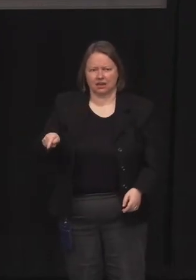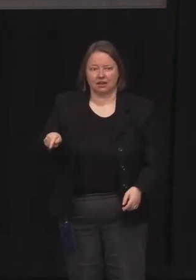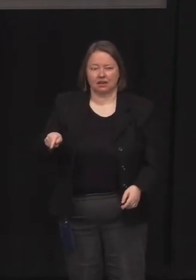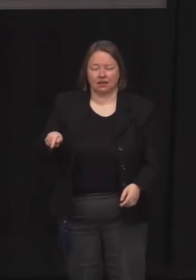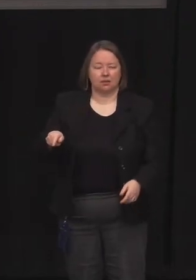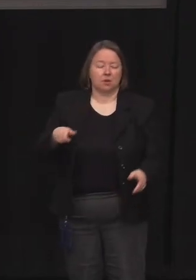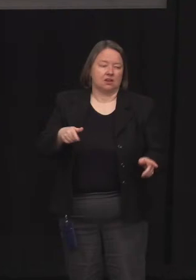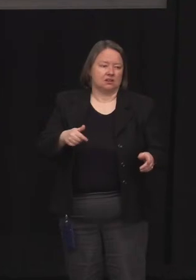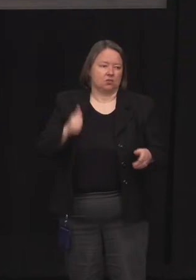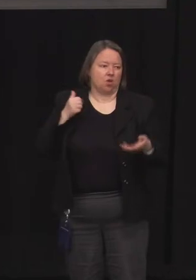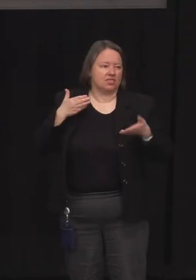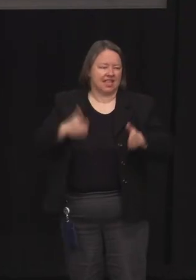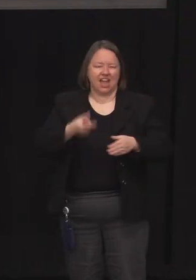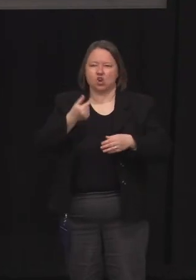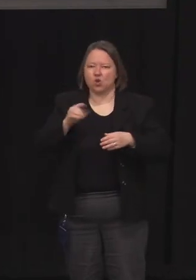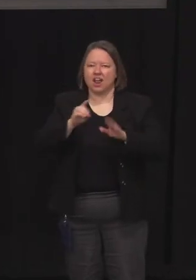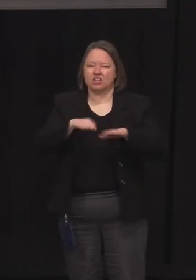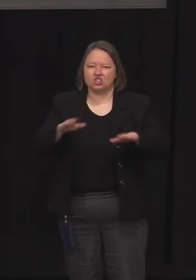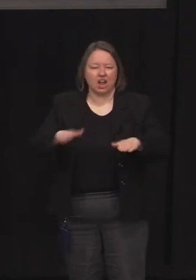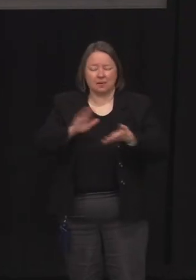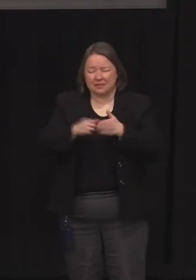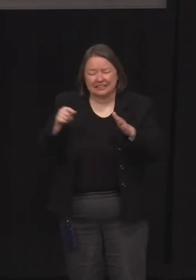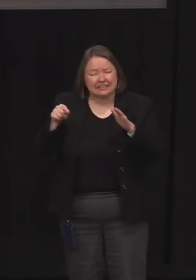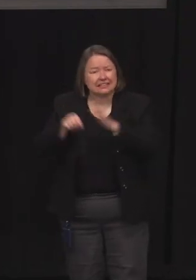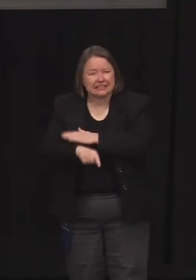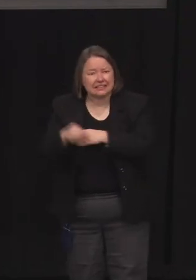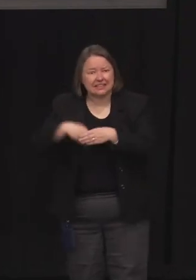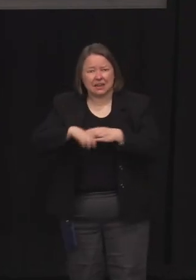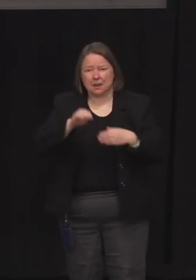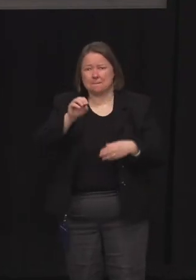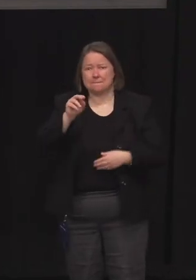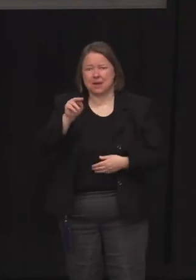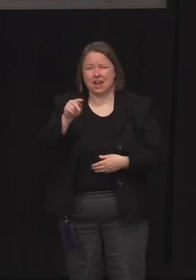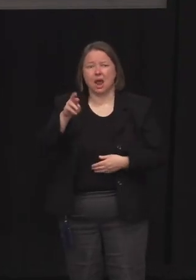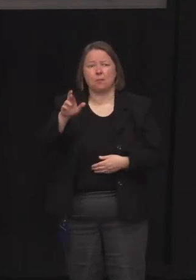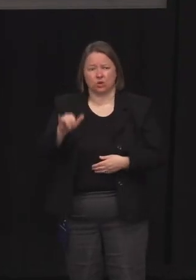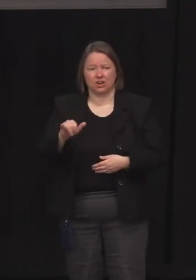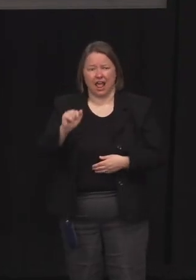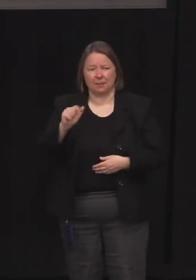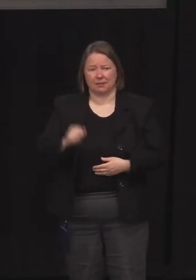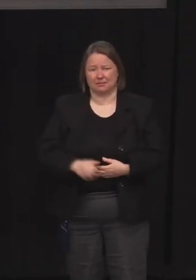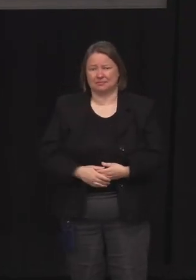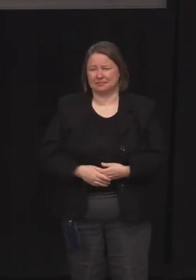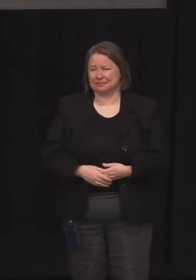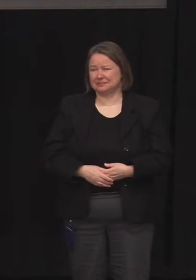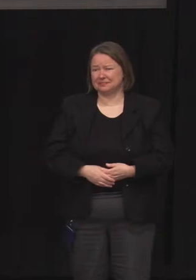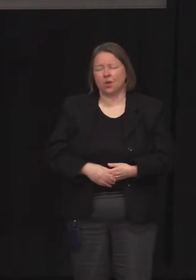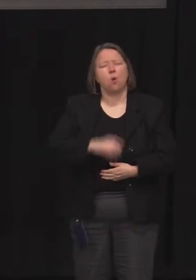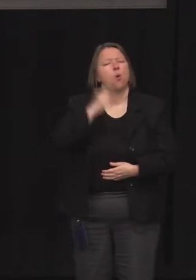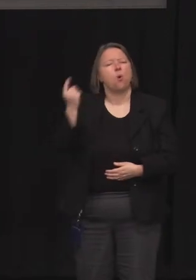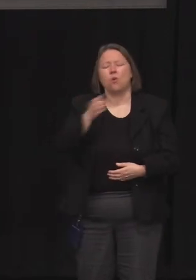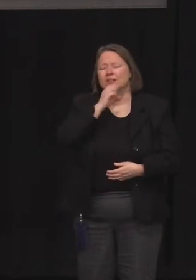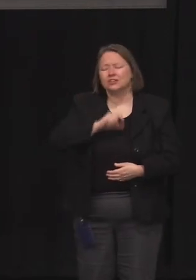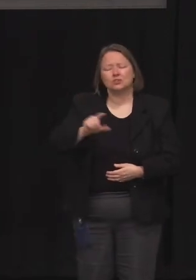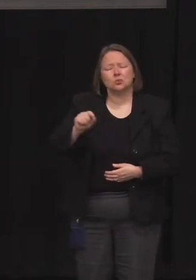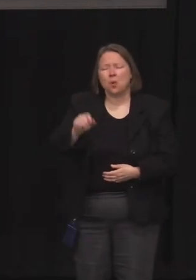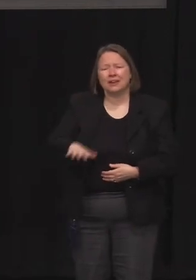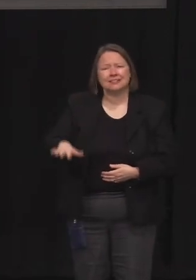wasn't going to let his grandchild get killed in Montgomery. She was only in her